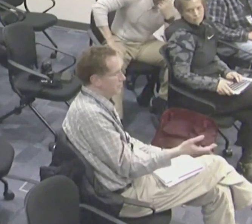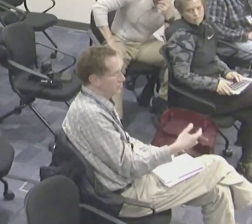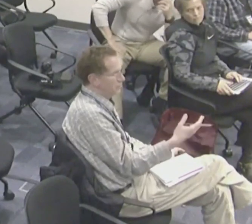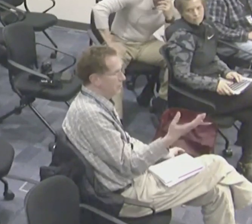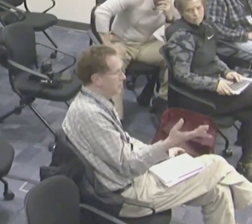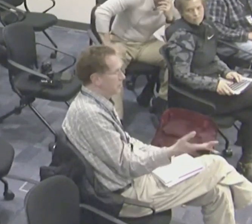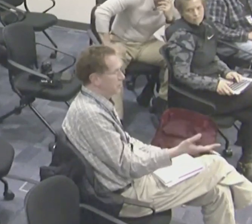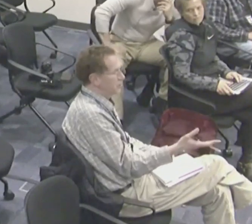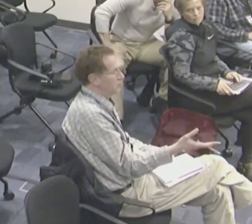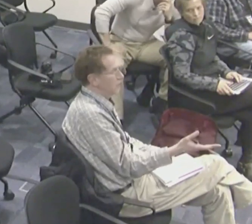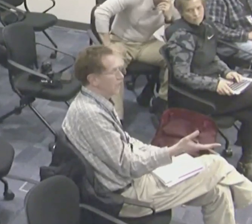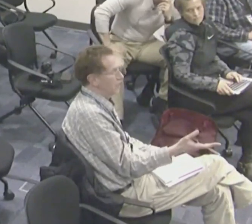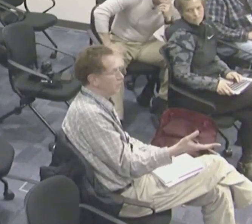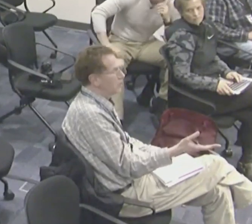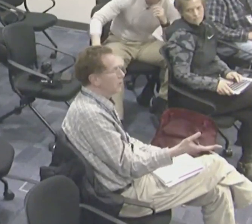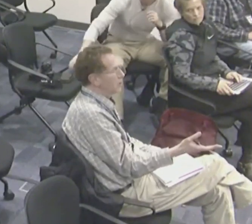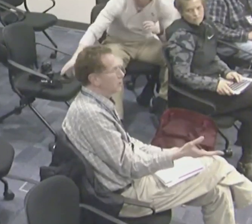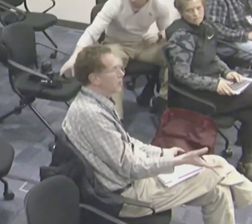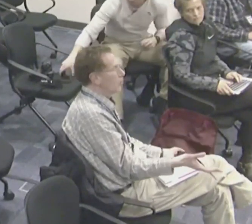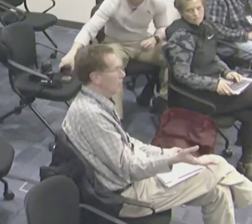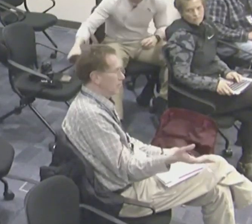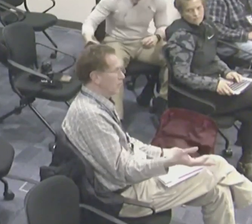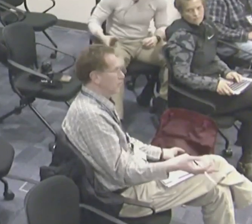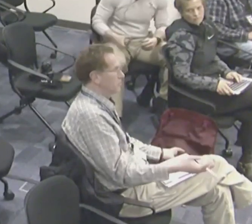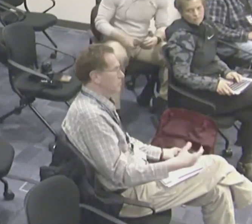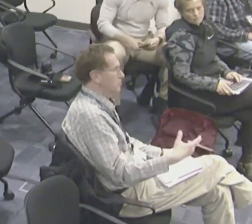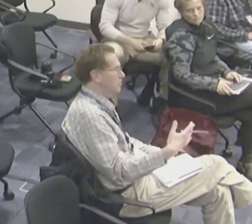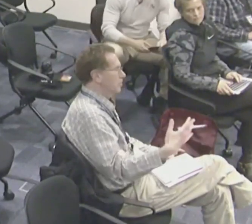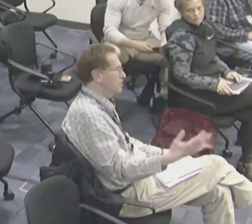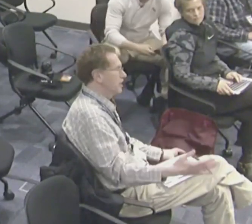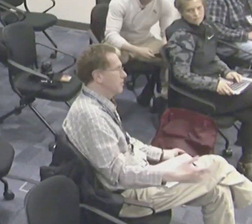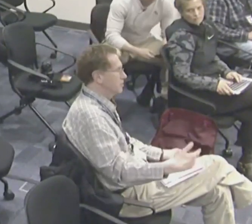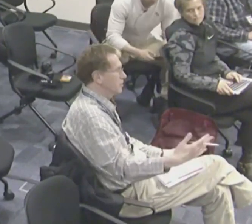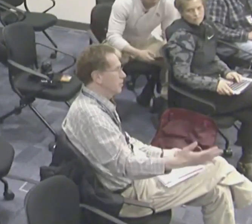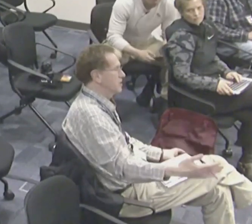by mental illness or what have you, that don't want to come to